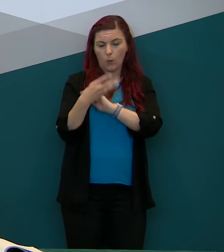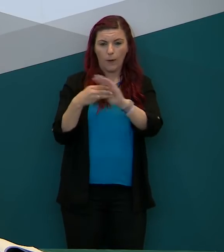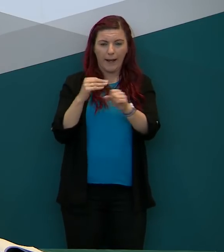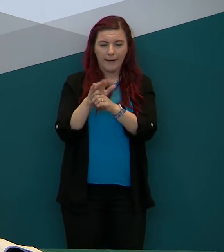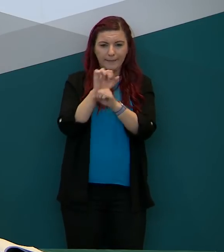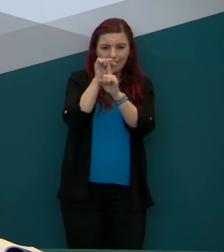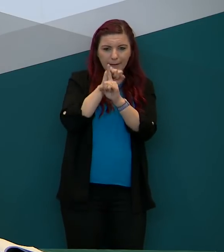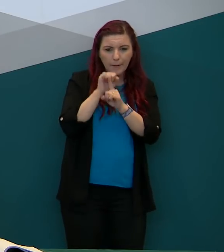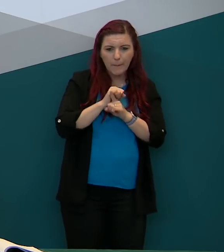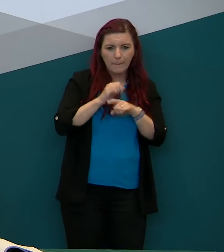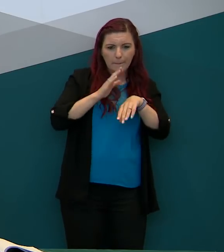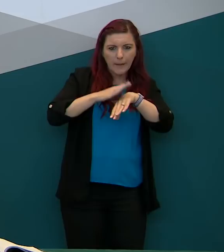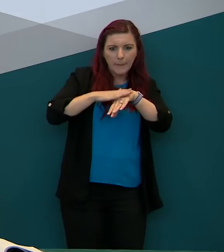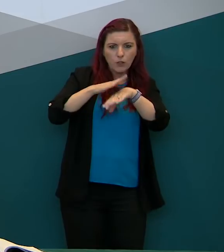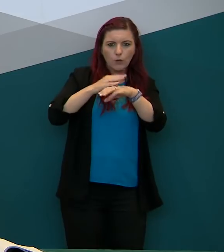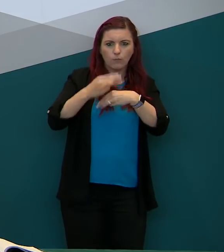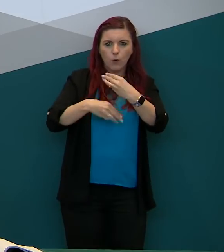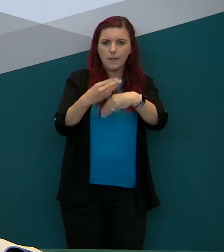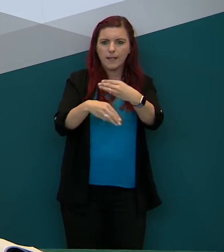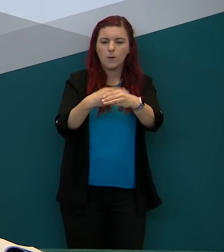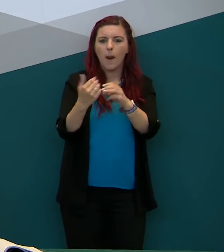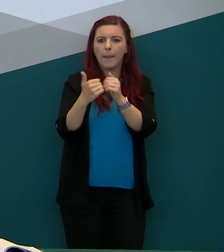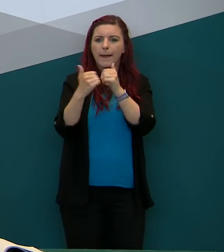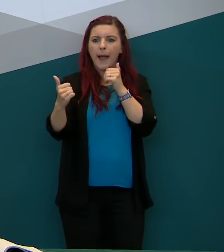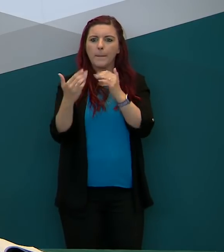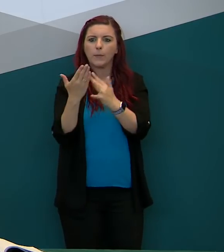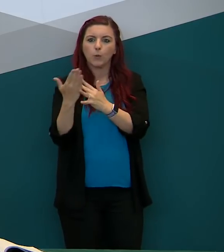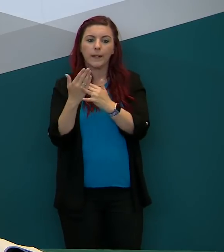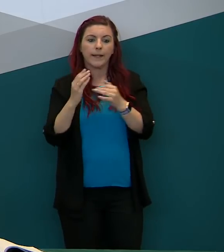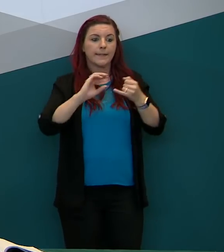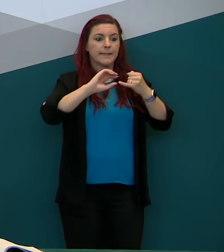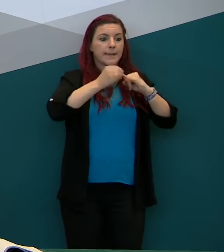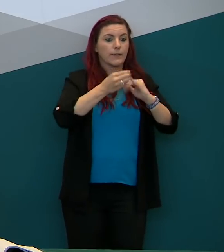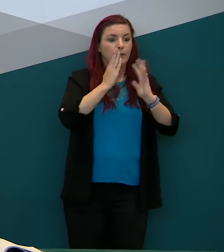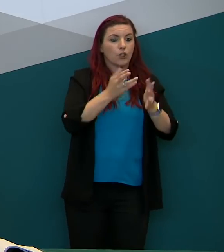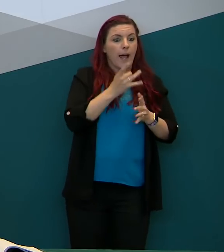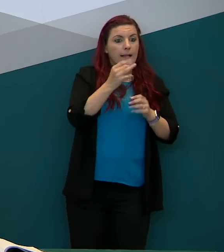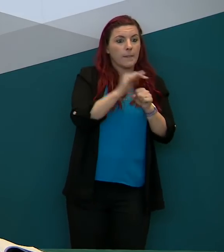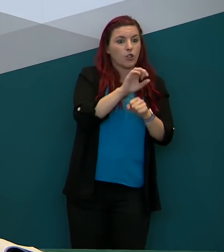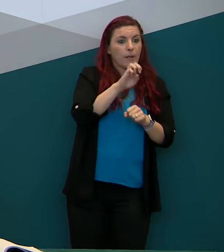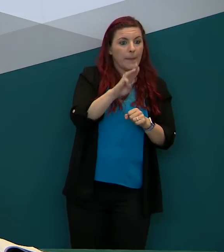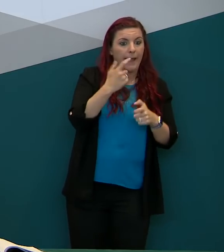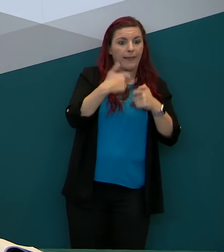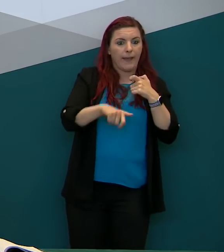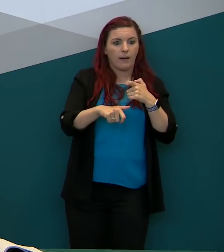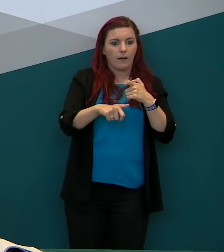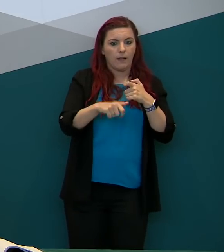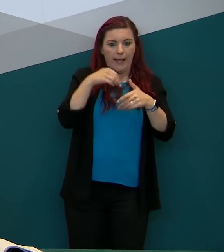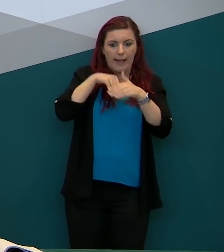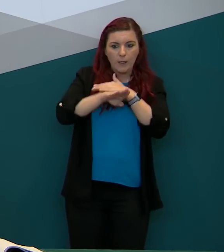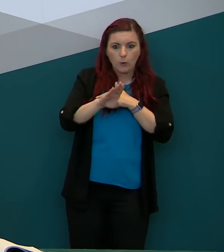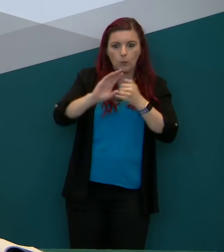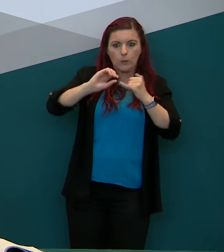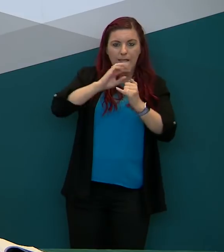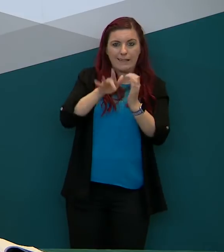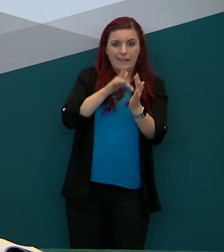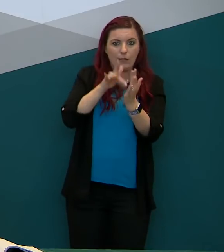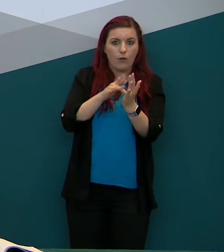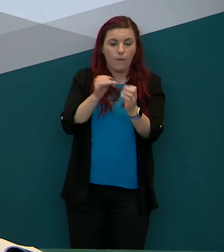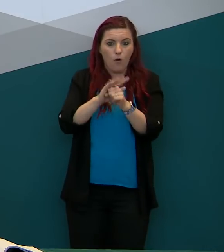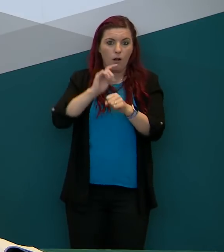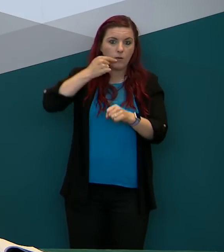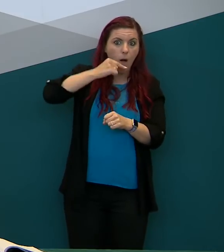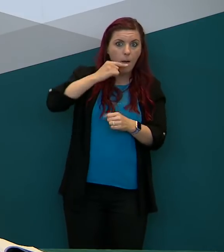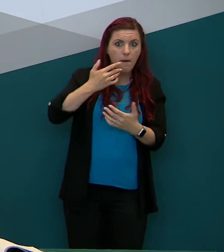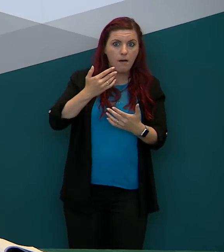of particularly the gap between when the test is ordered and the test is carried out in the testing centre, which is now down to, in the great majority of